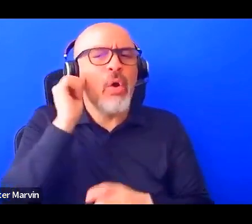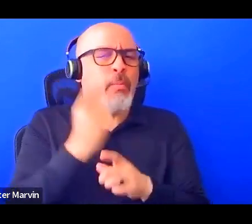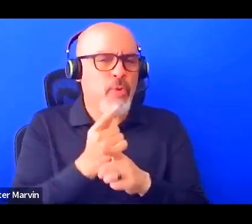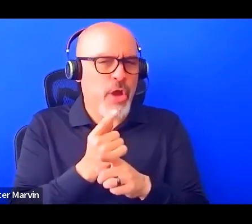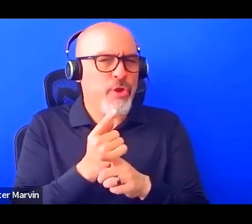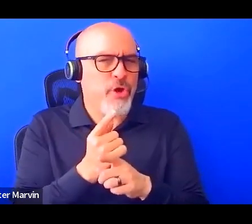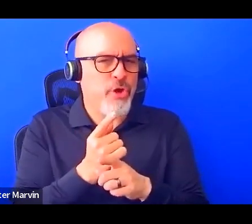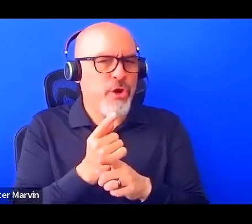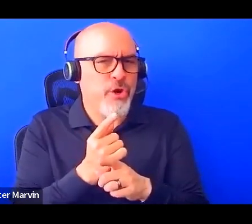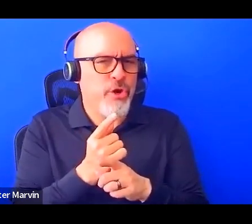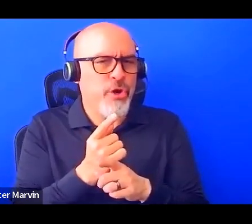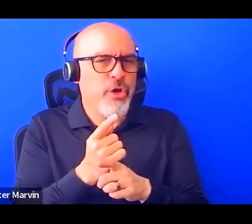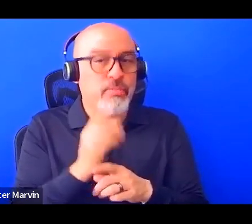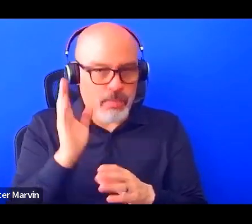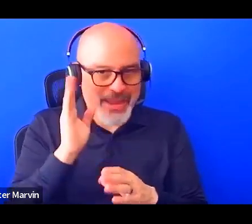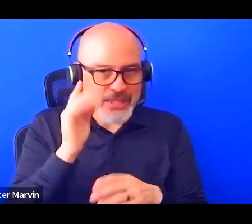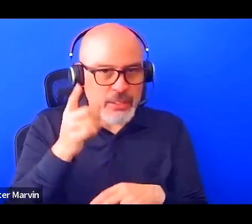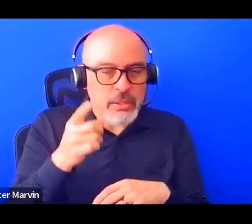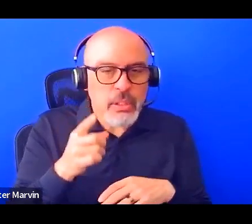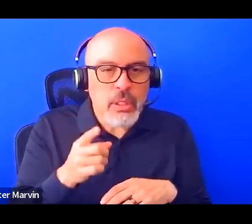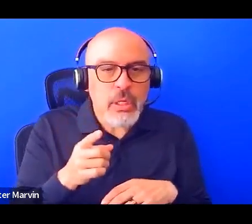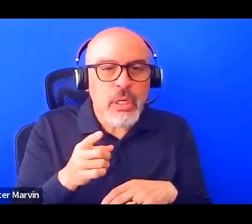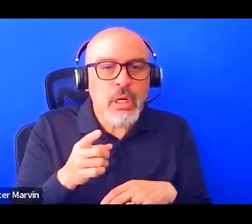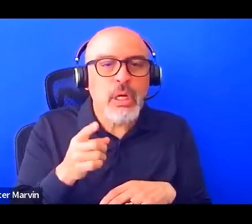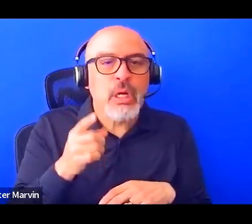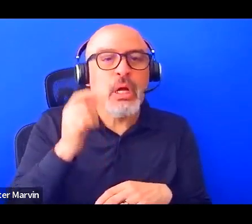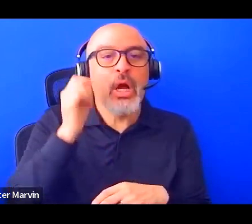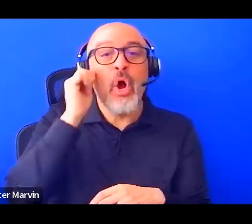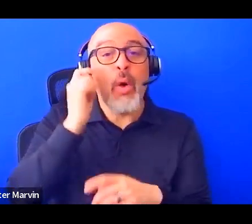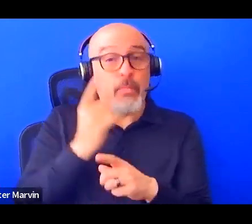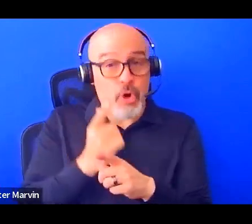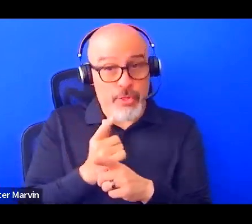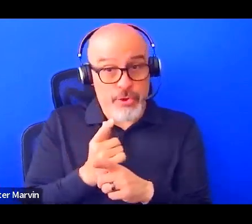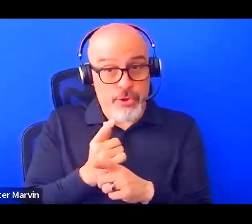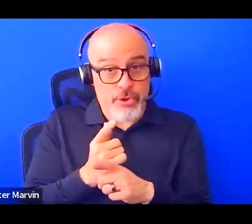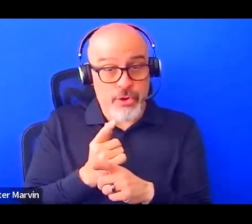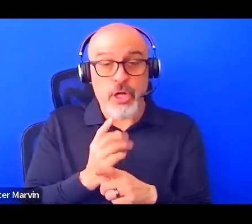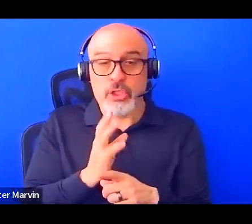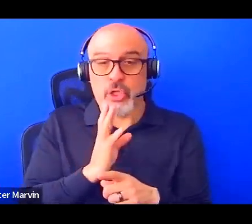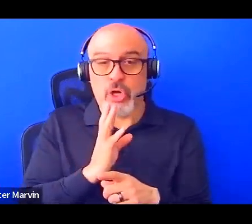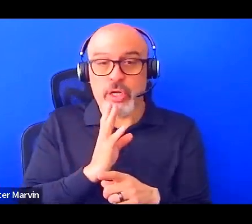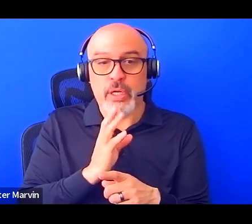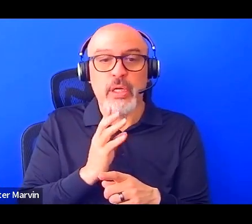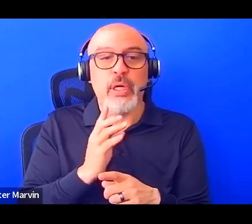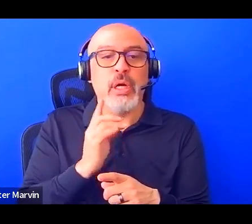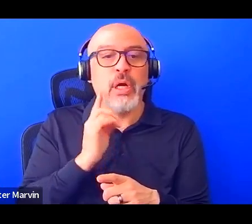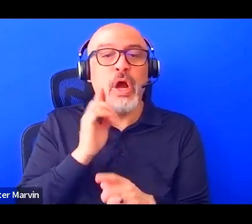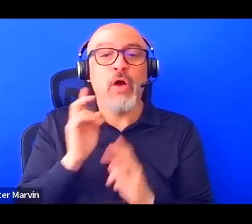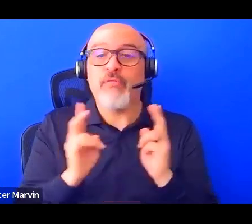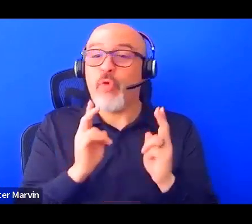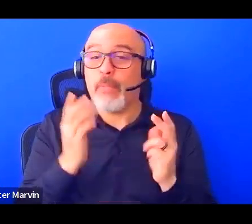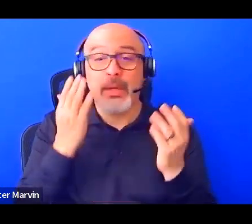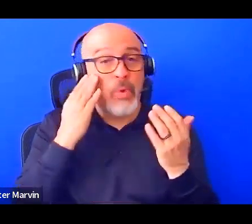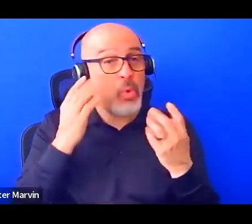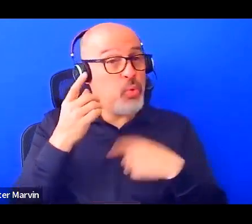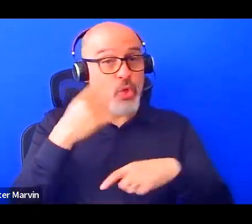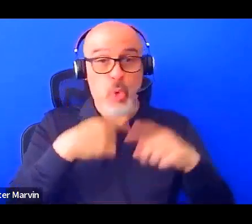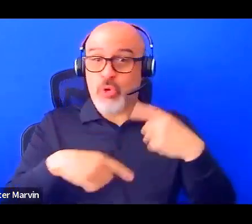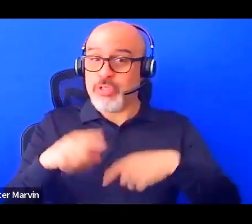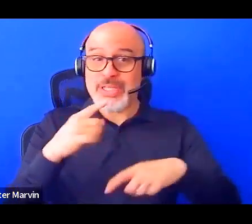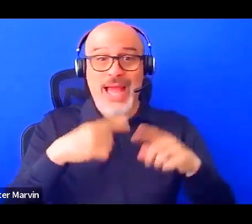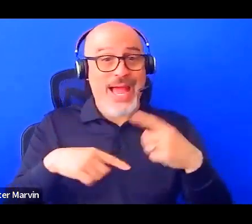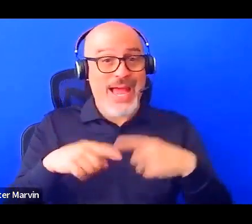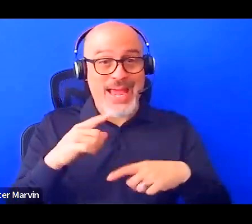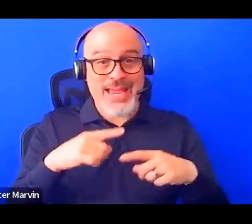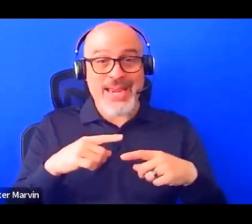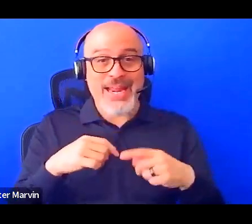listen to your brother. Just for future reference, as far as anybody that doesn't know sign language, then there